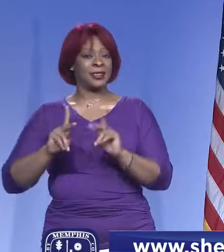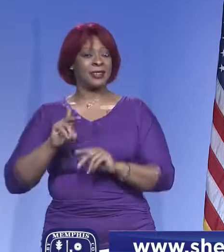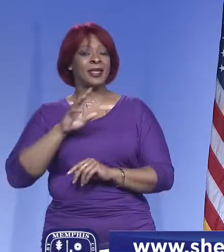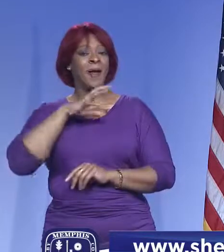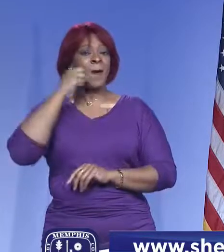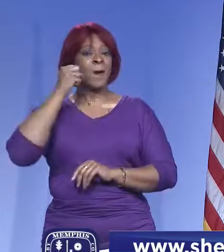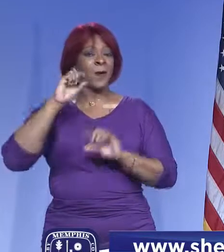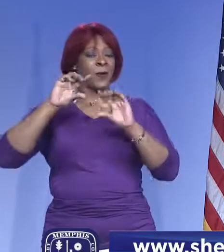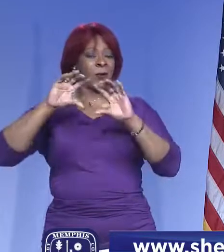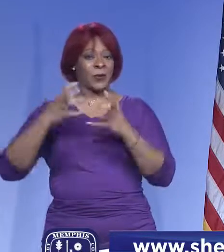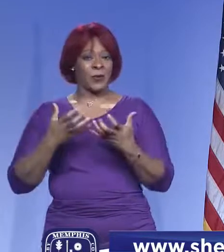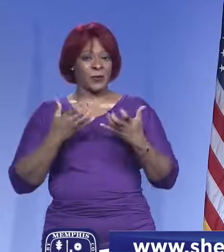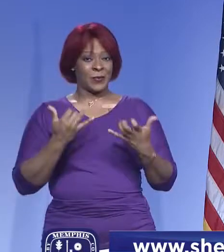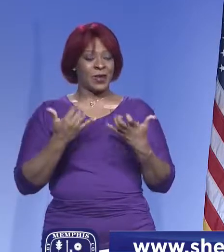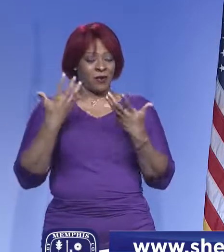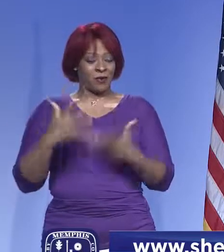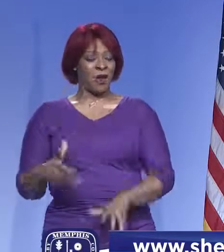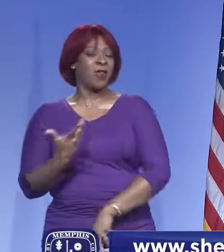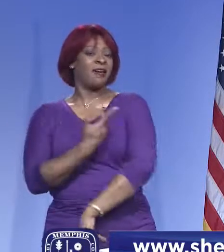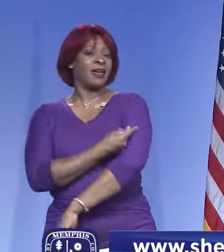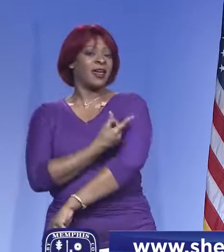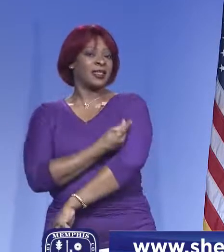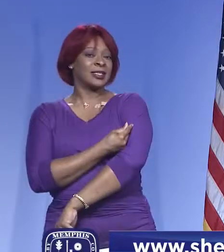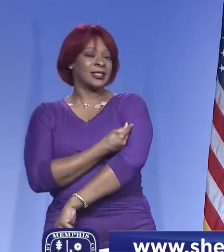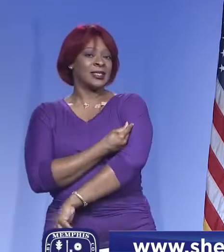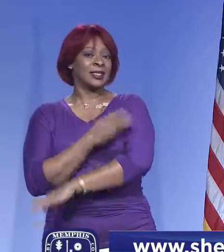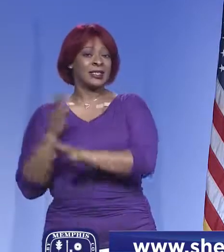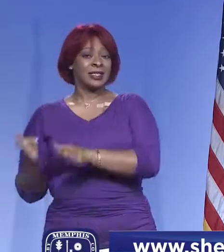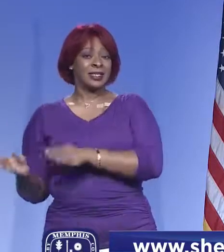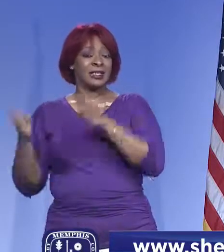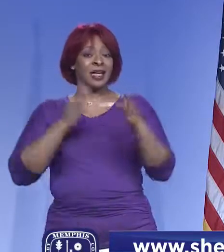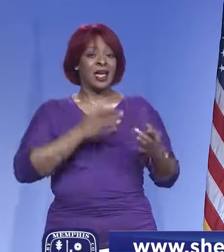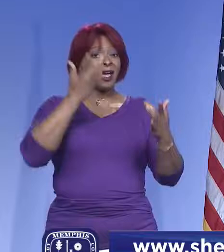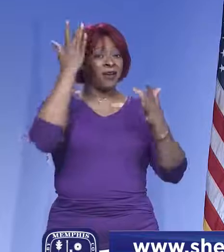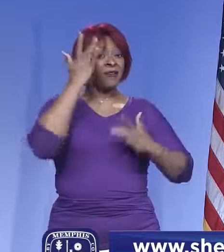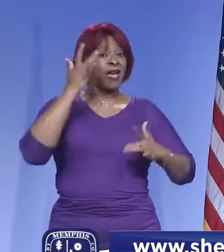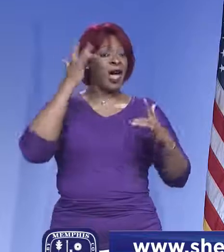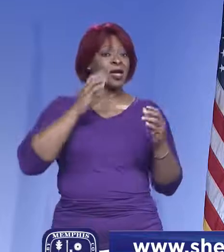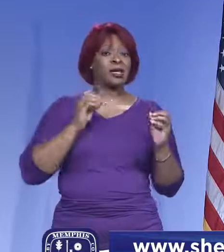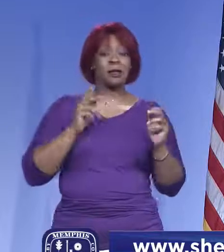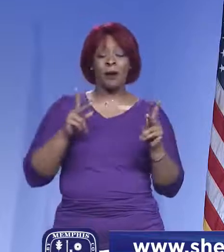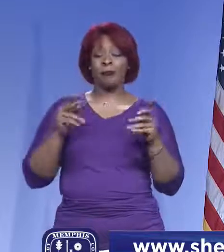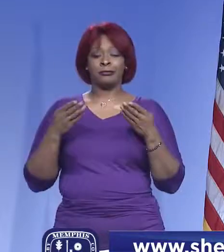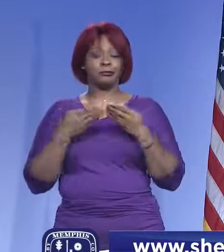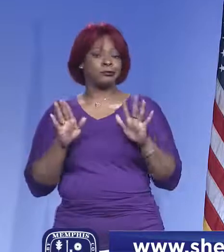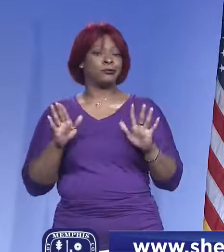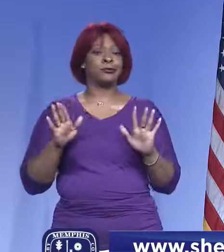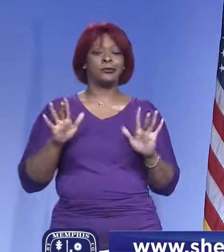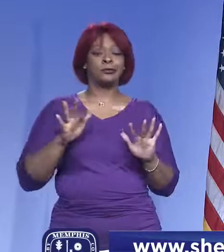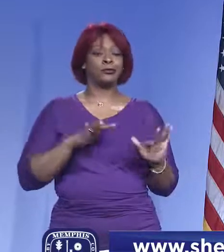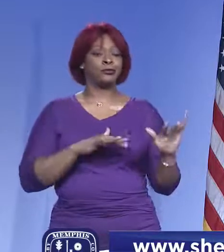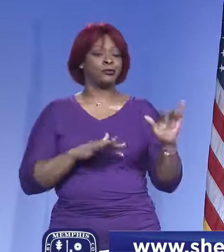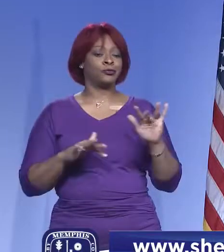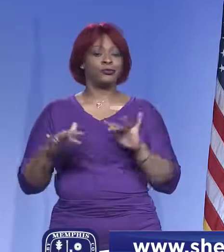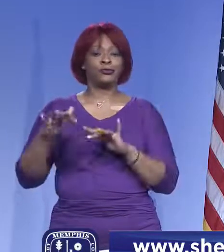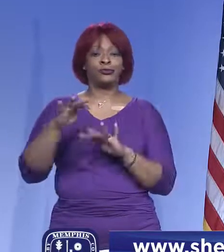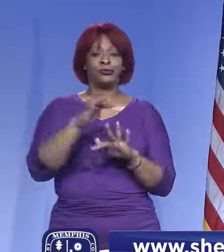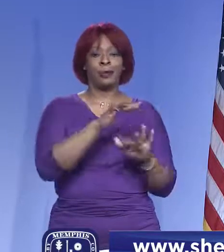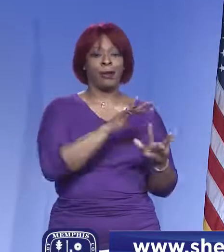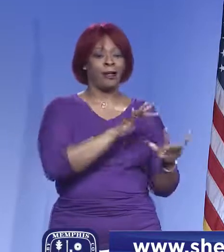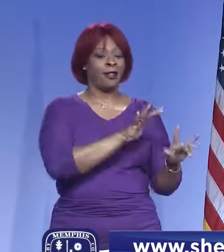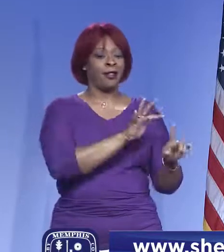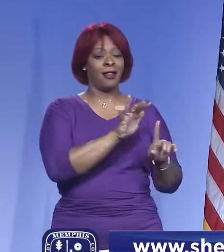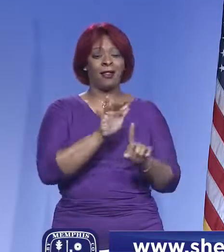age groups have now been vaccinated. So the virus is opportunistic, and the virus is just going to go wherever